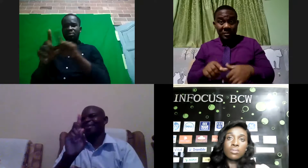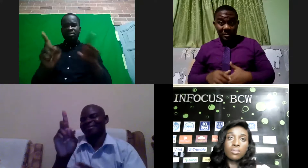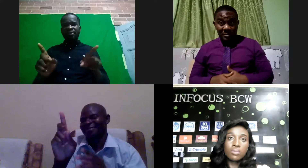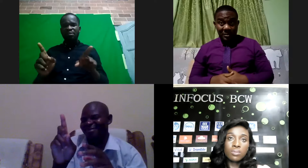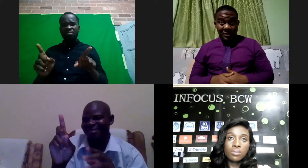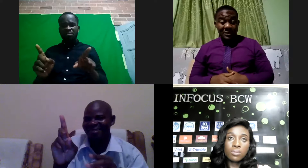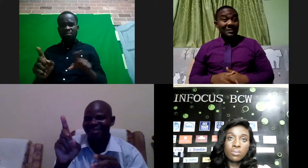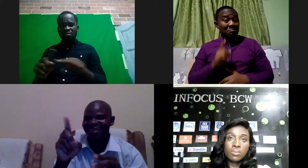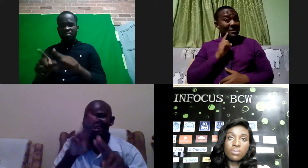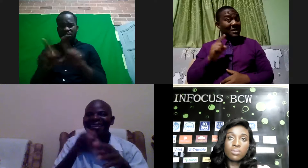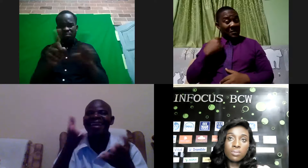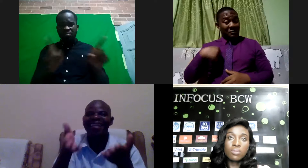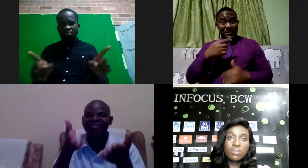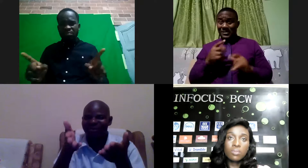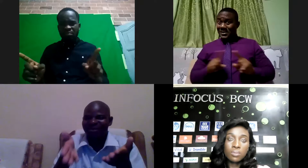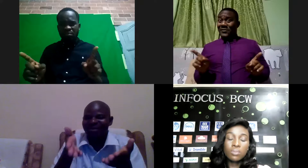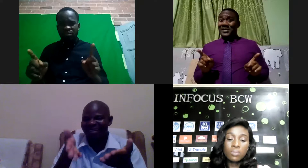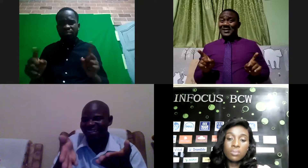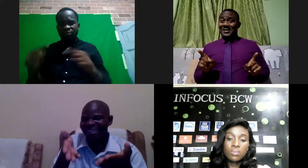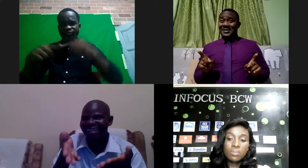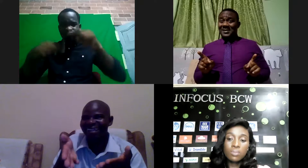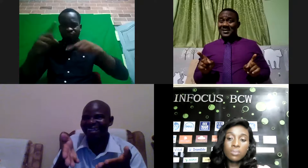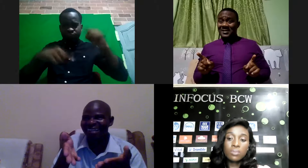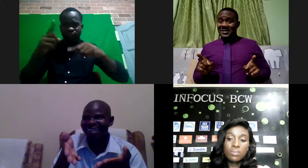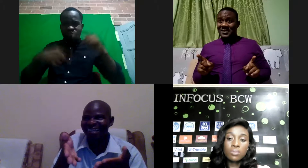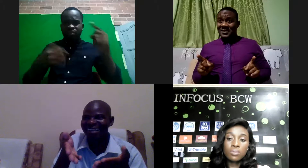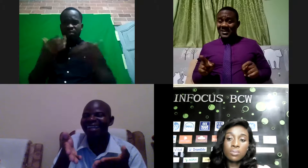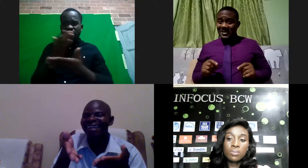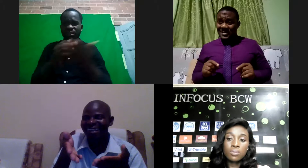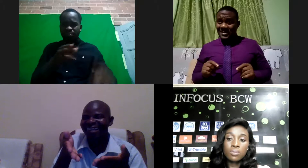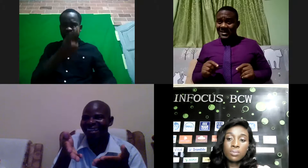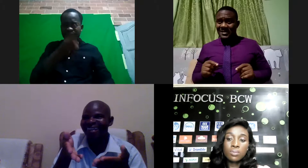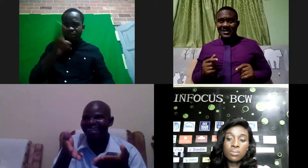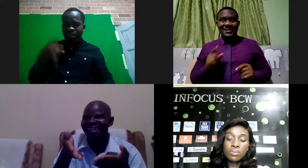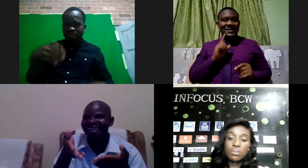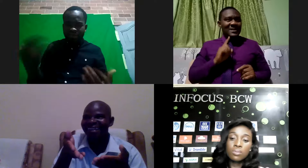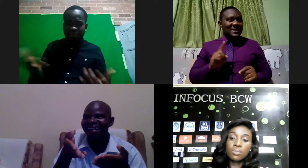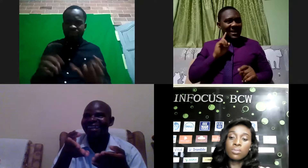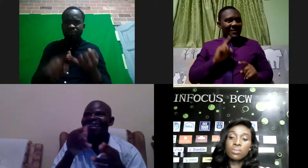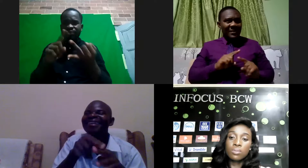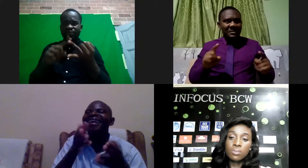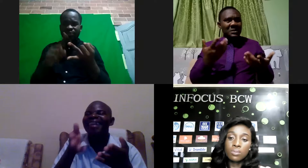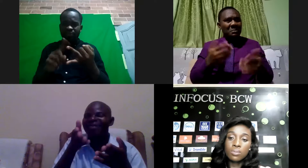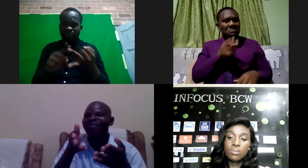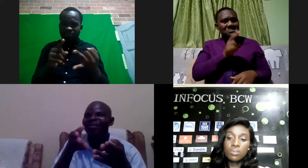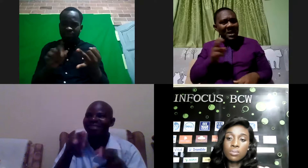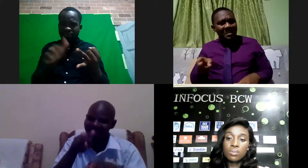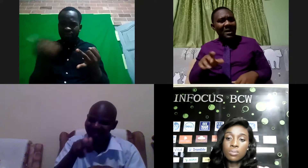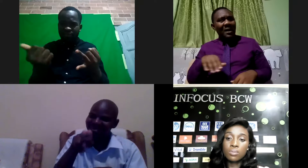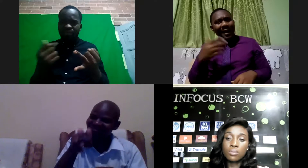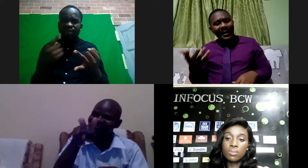We are different in hearing. There are some who are hard of hearing, and others they are they're born deaf. They are complete